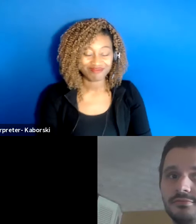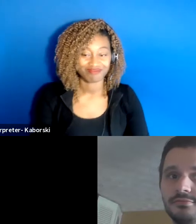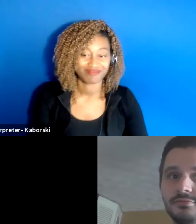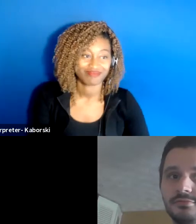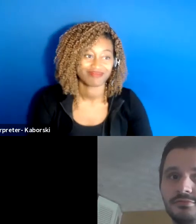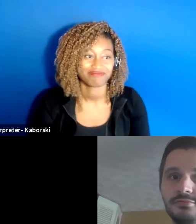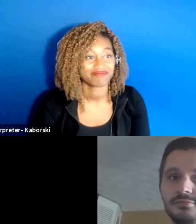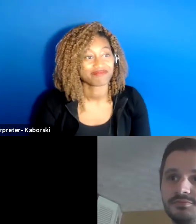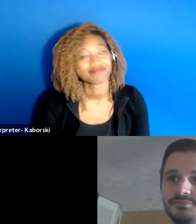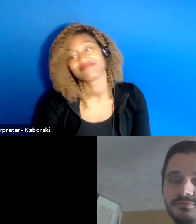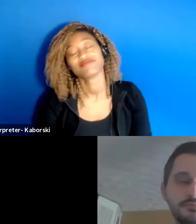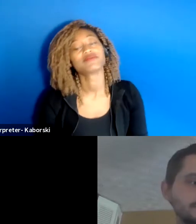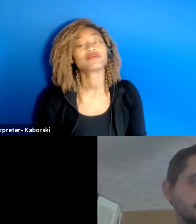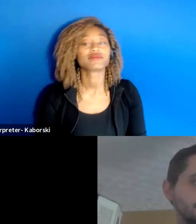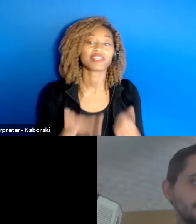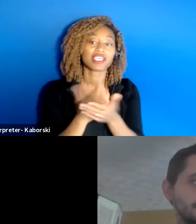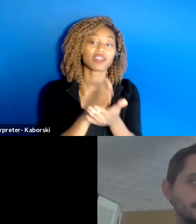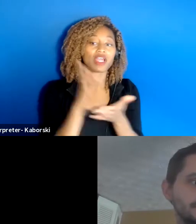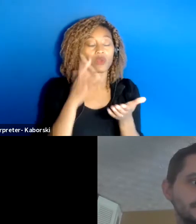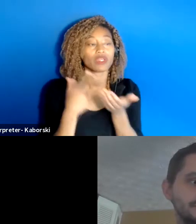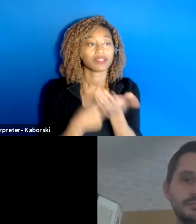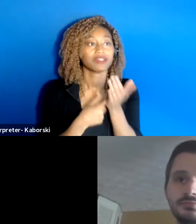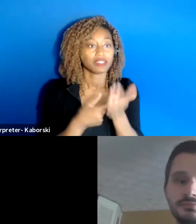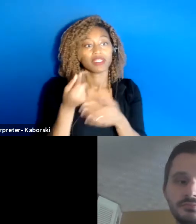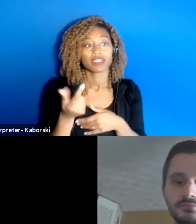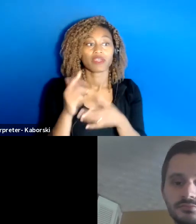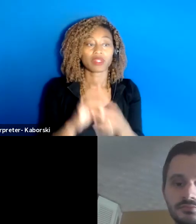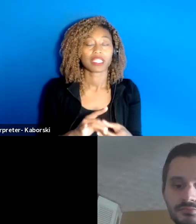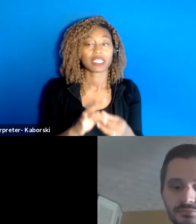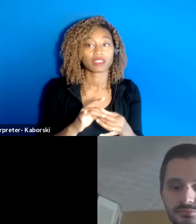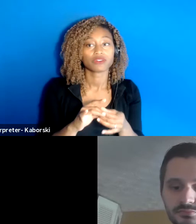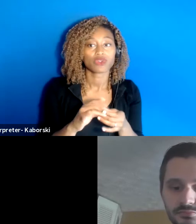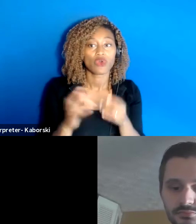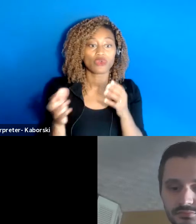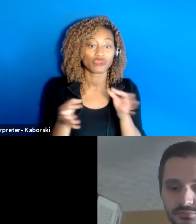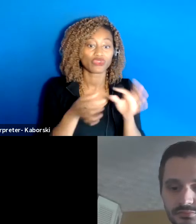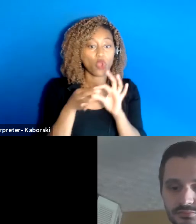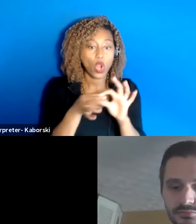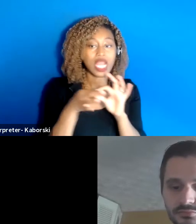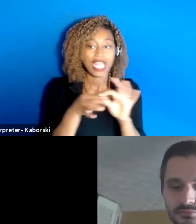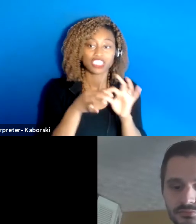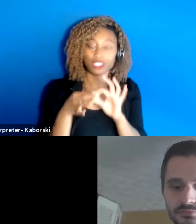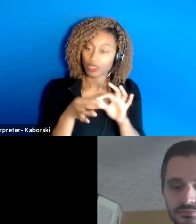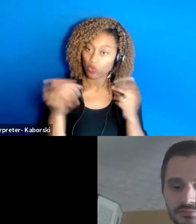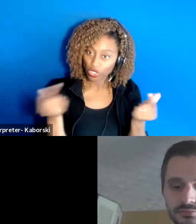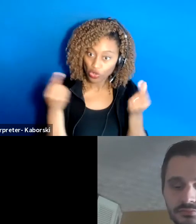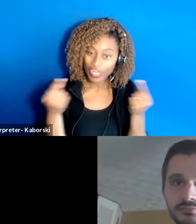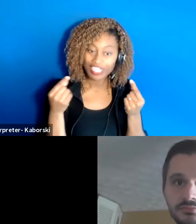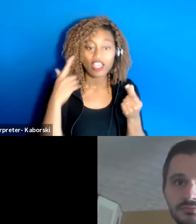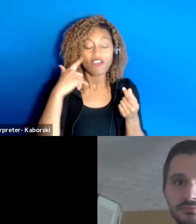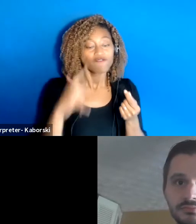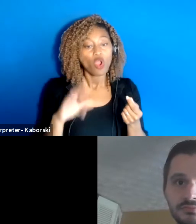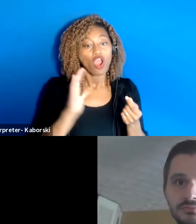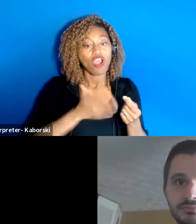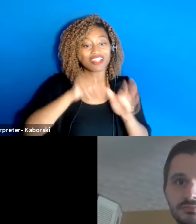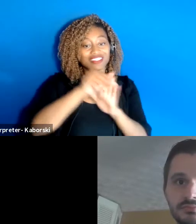All right, and I'm going to talk a little bit about some of the coordination that we're doing on a statewide